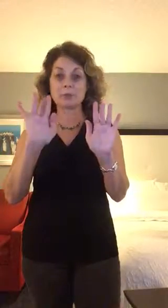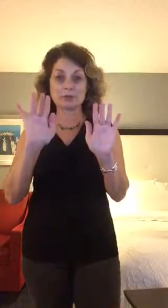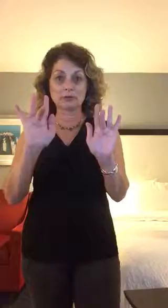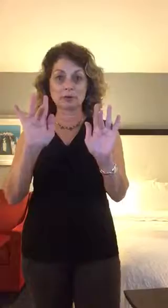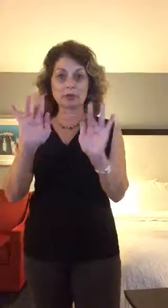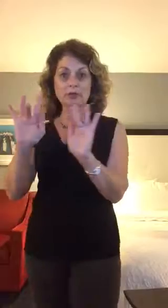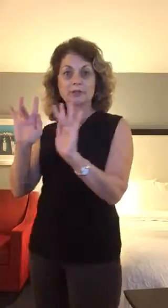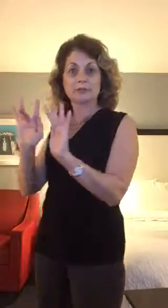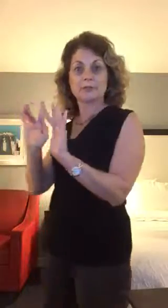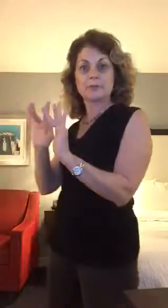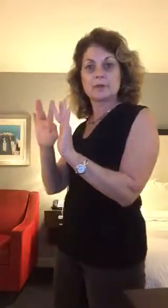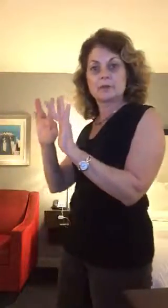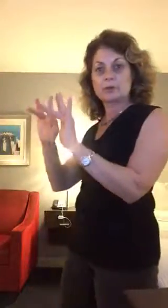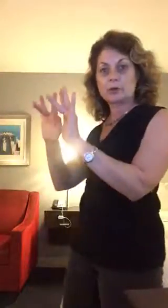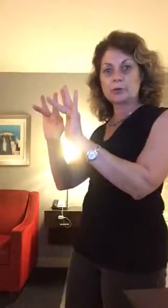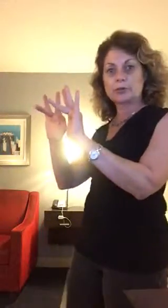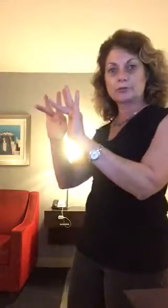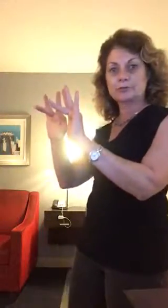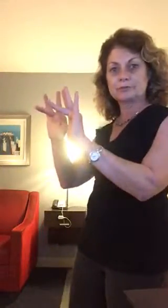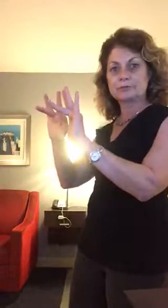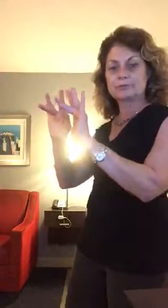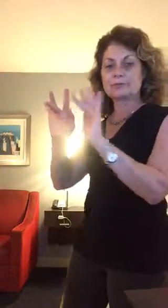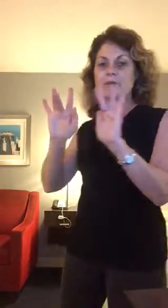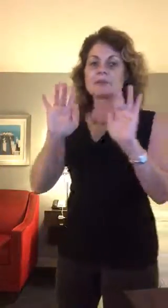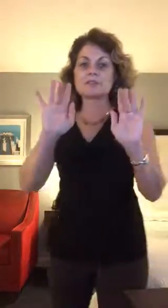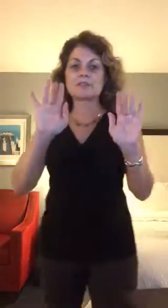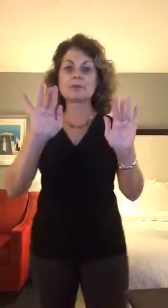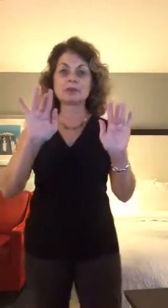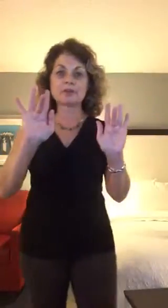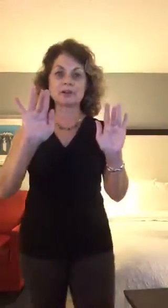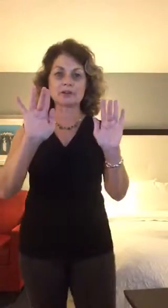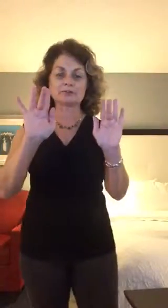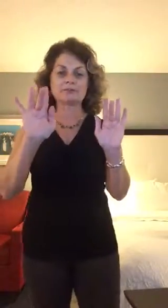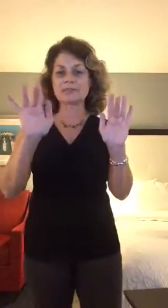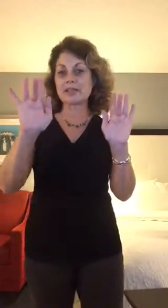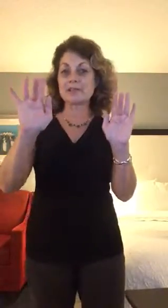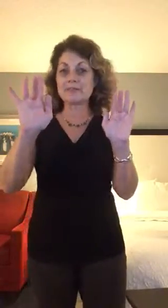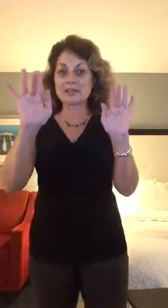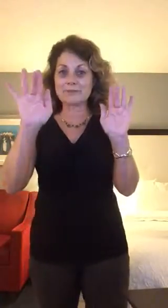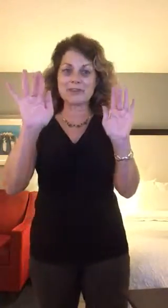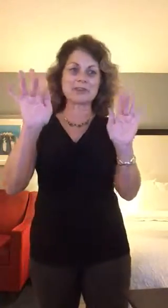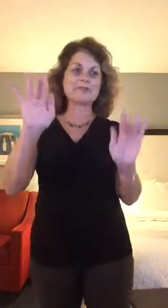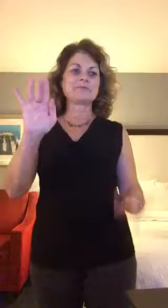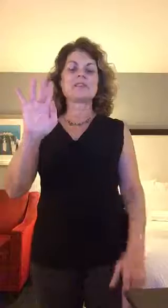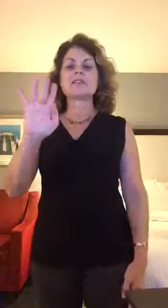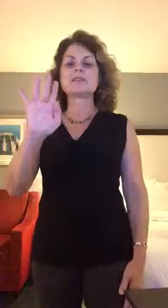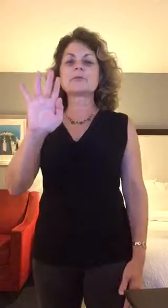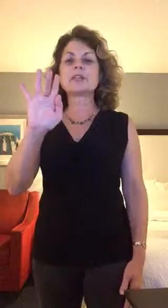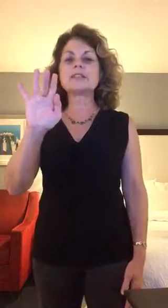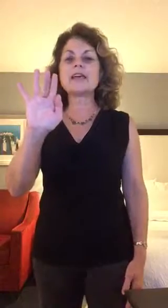but forward. Forward. Just the middle finger. It's like the feeling finger. So we're going to take